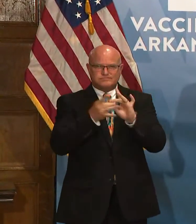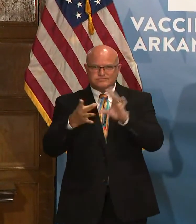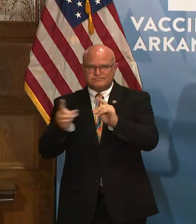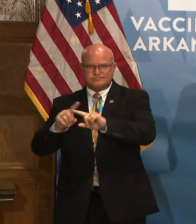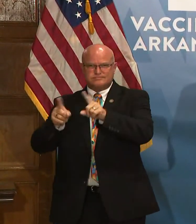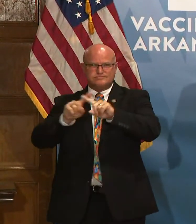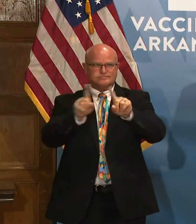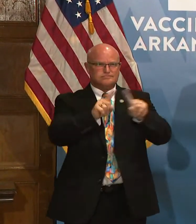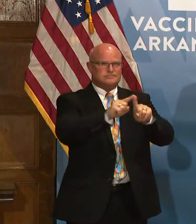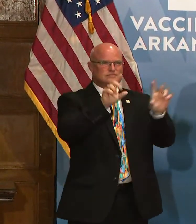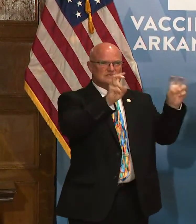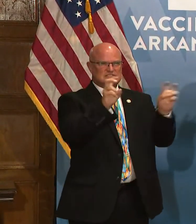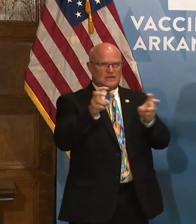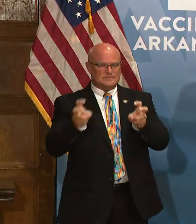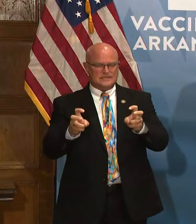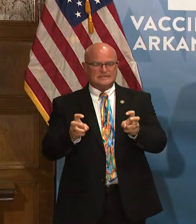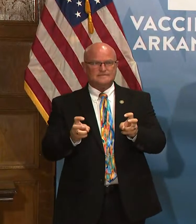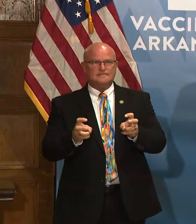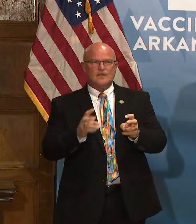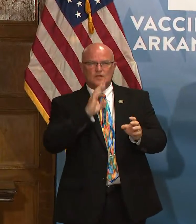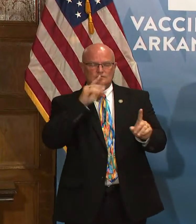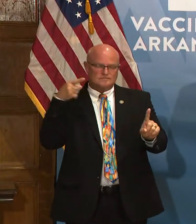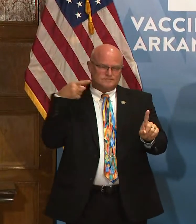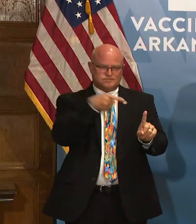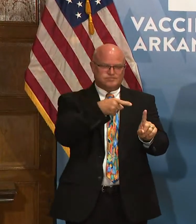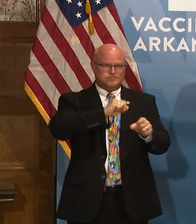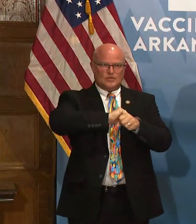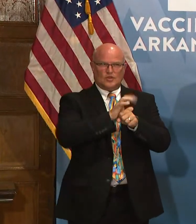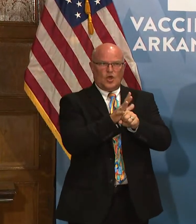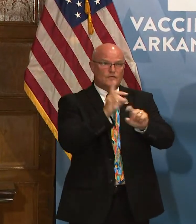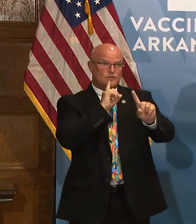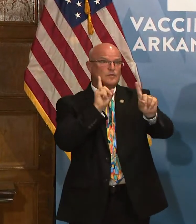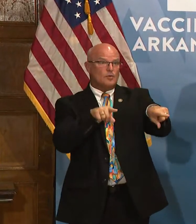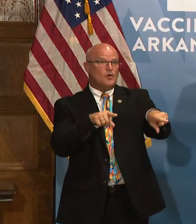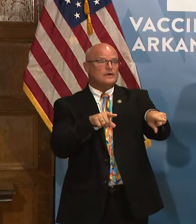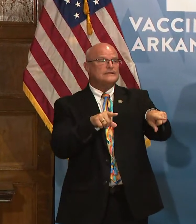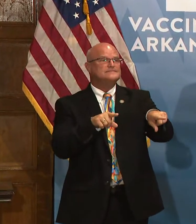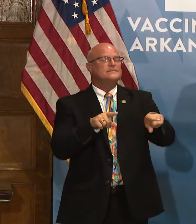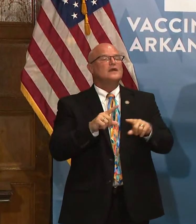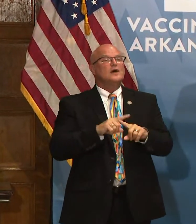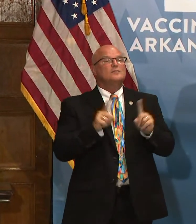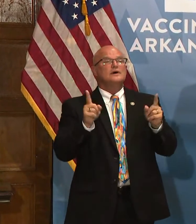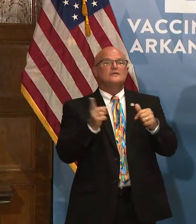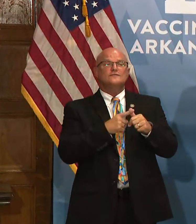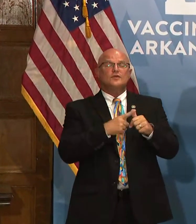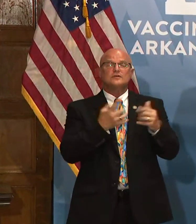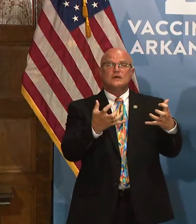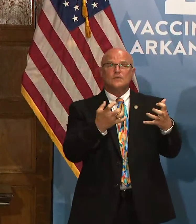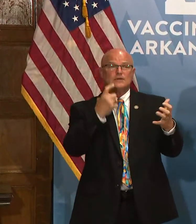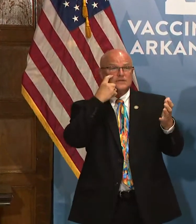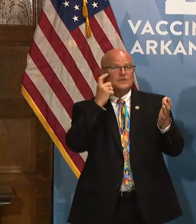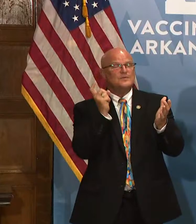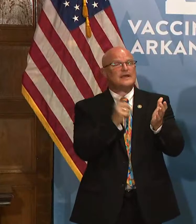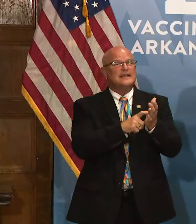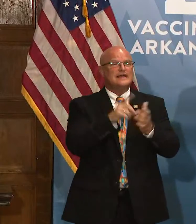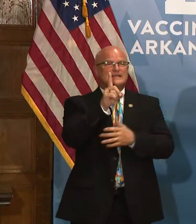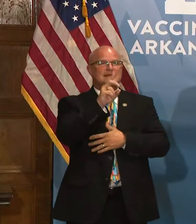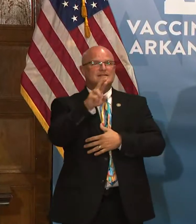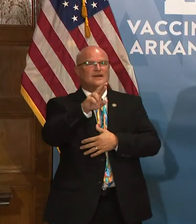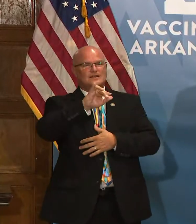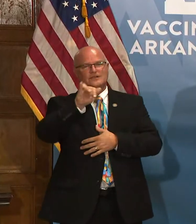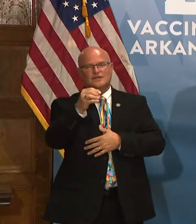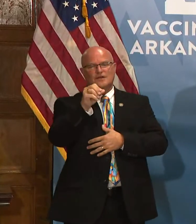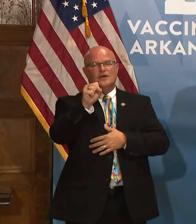different subjects, primarily centered around our COVID report. But I first wanted to recognize Dr.